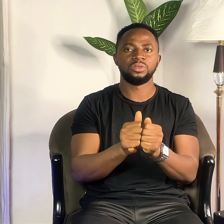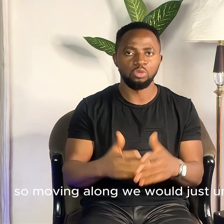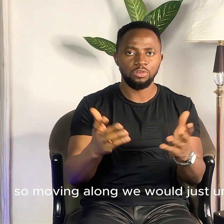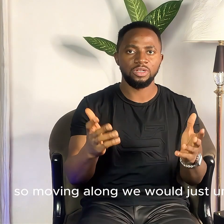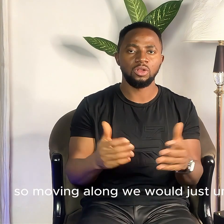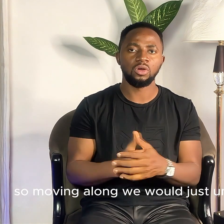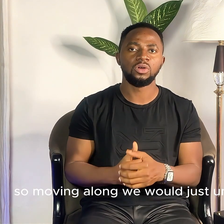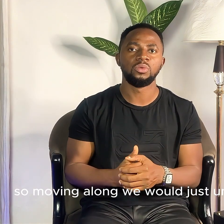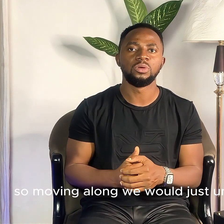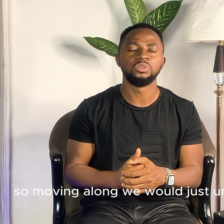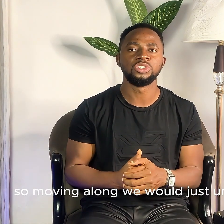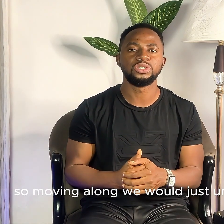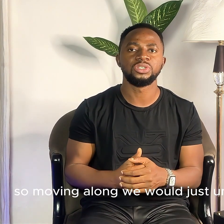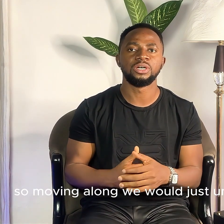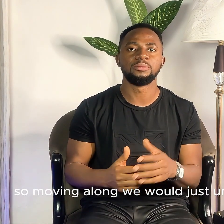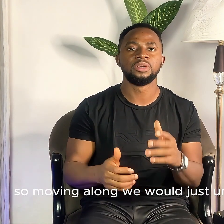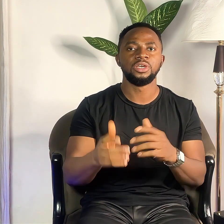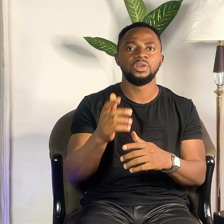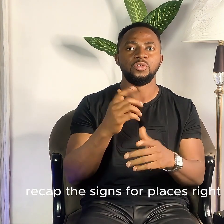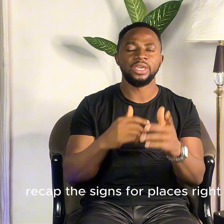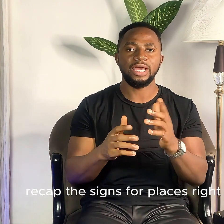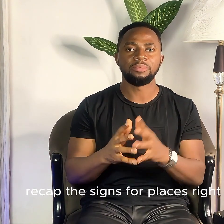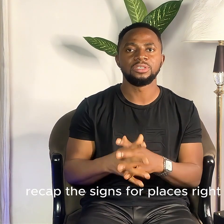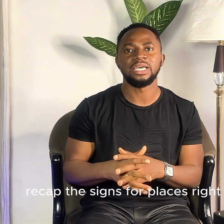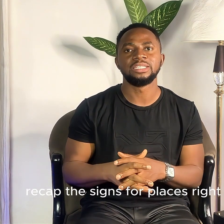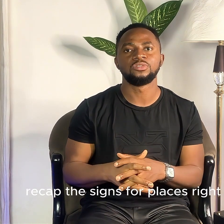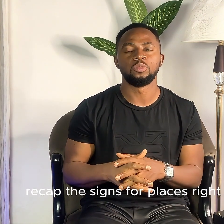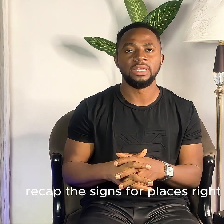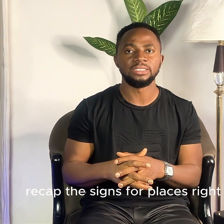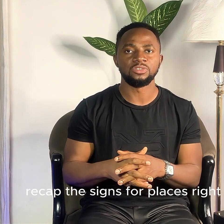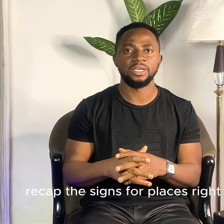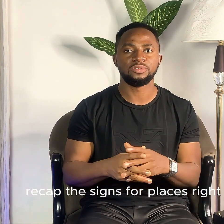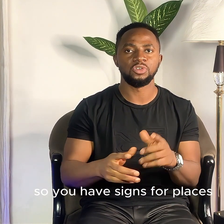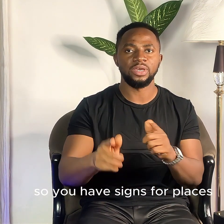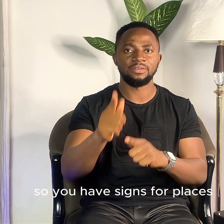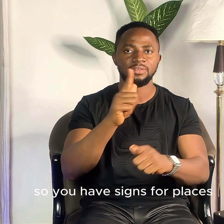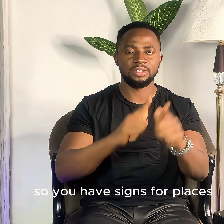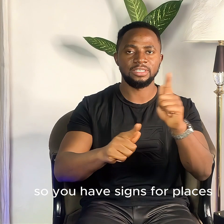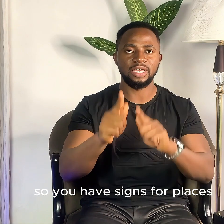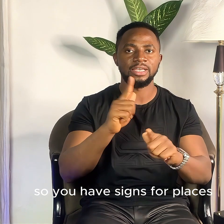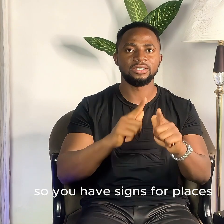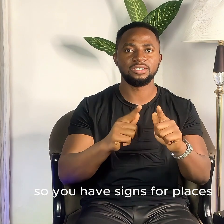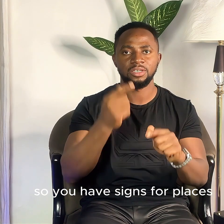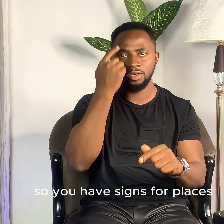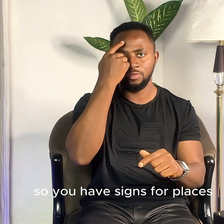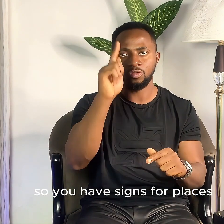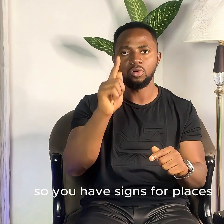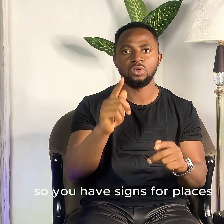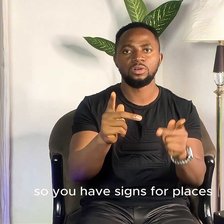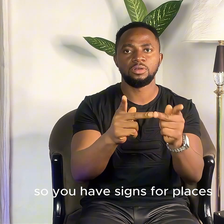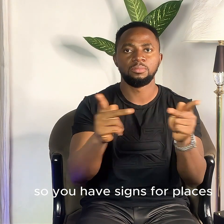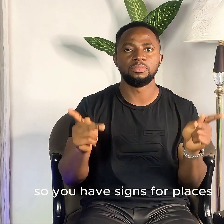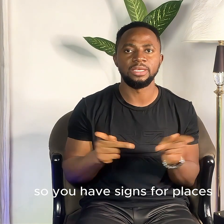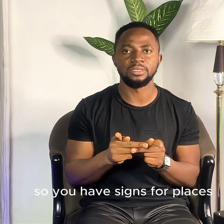With. So moving along, we will just recap the signs for places, right? So you have signs for